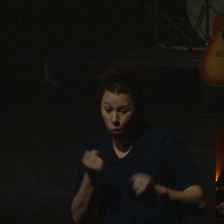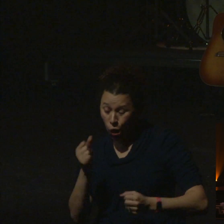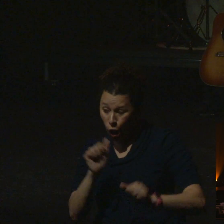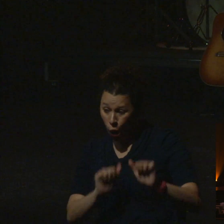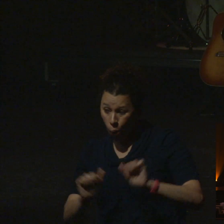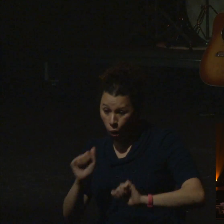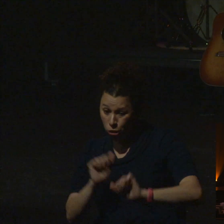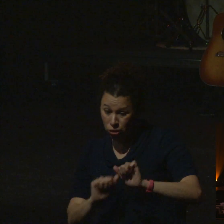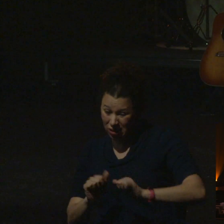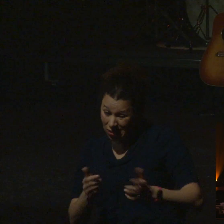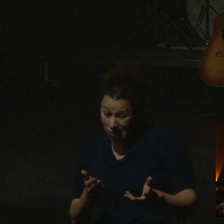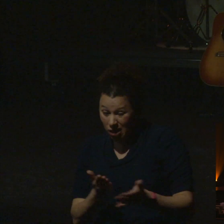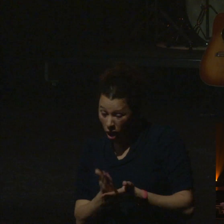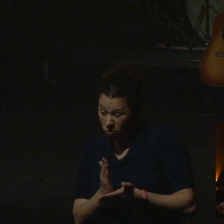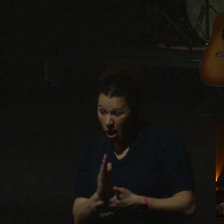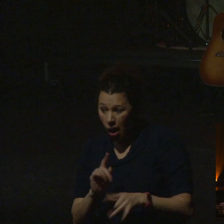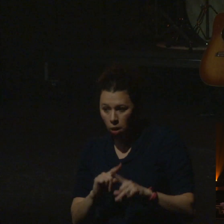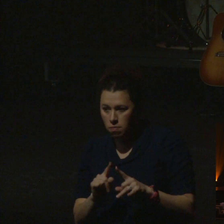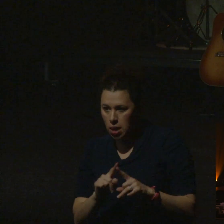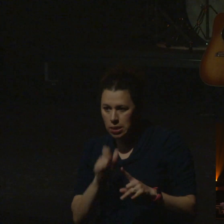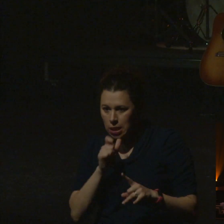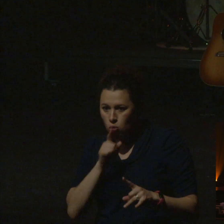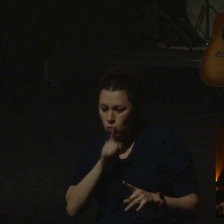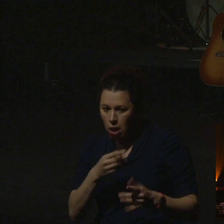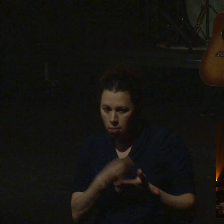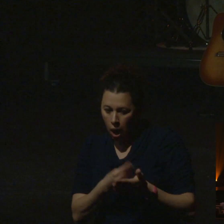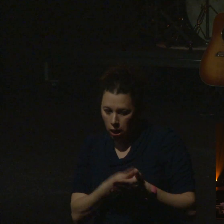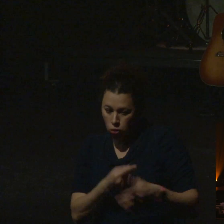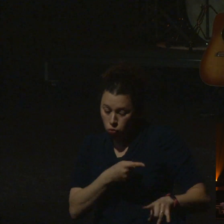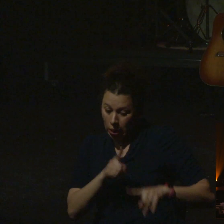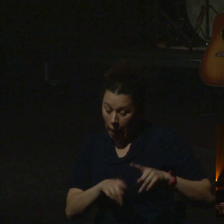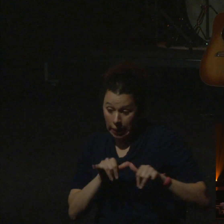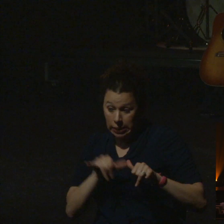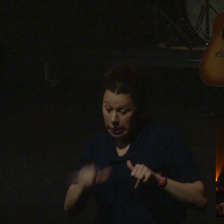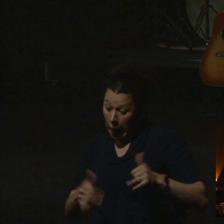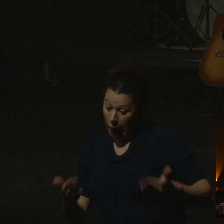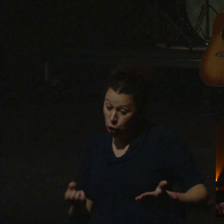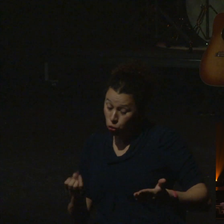real money. What's next? Because you can't stay here.